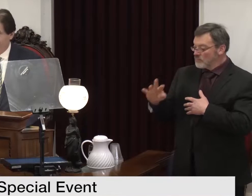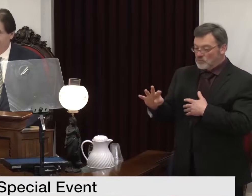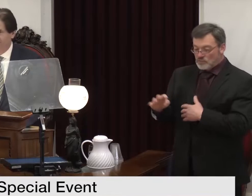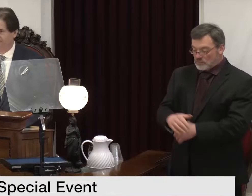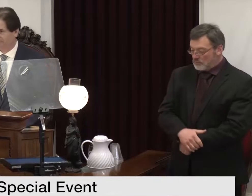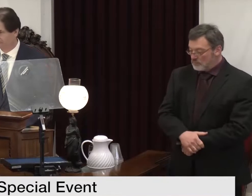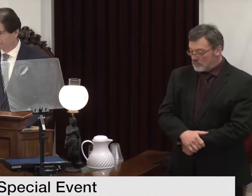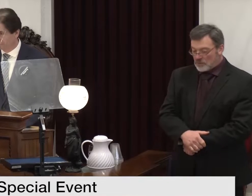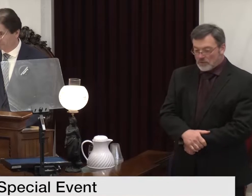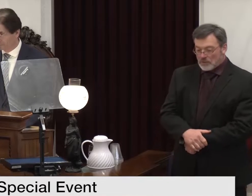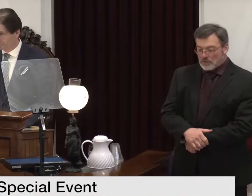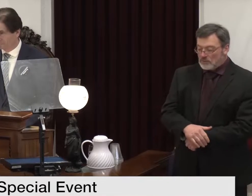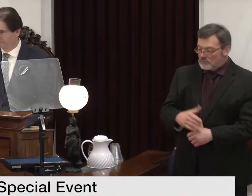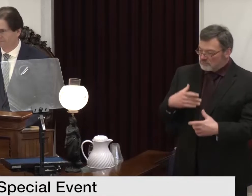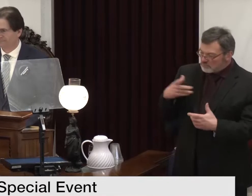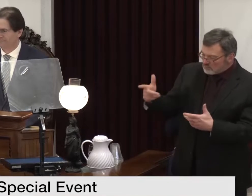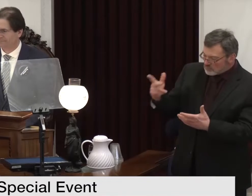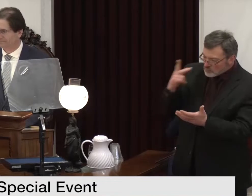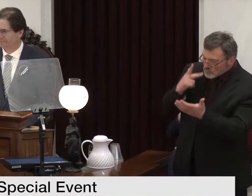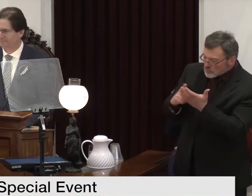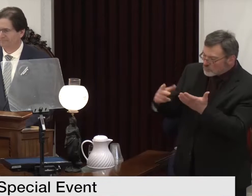read.